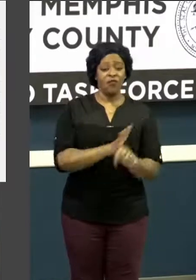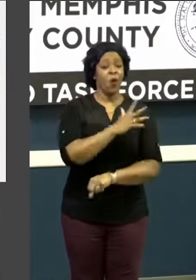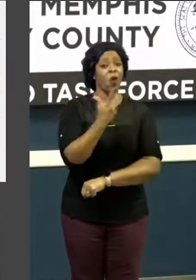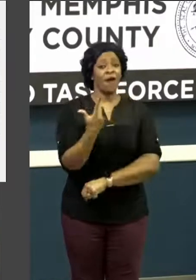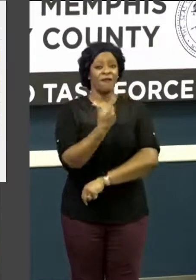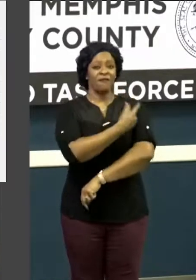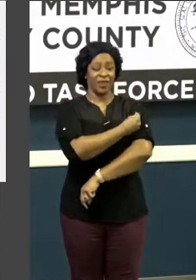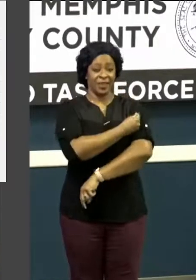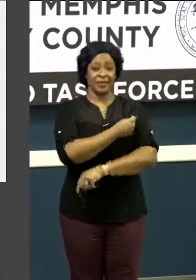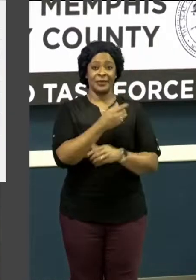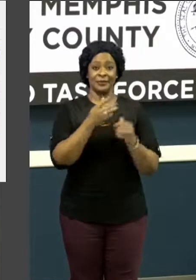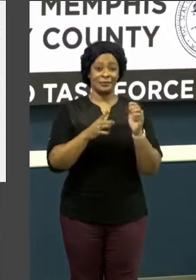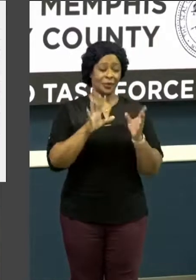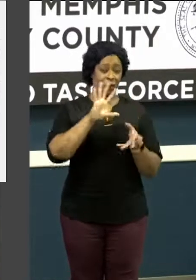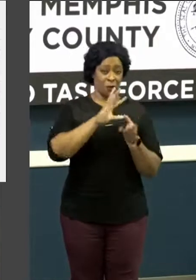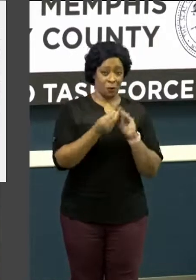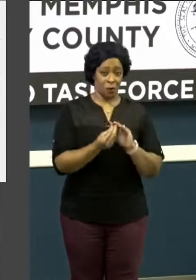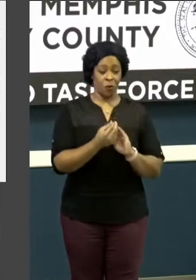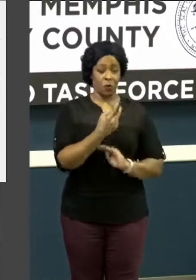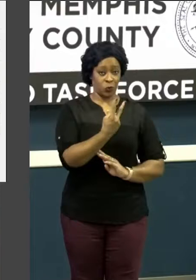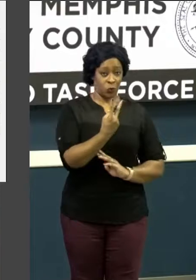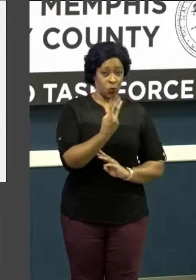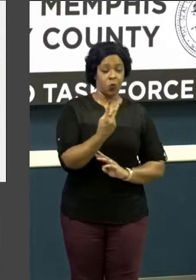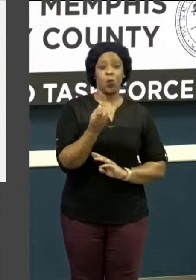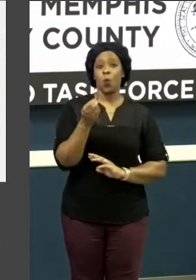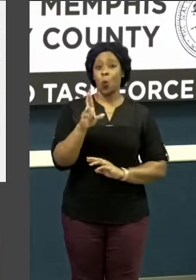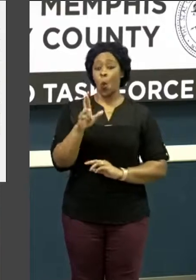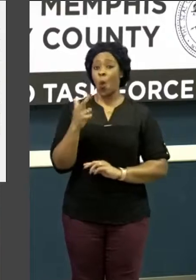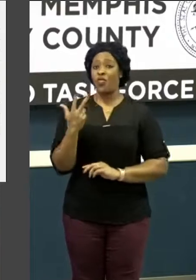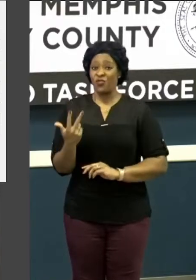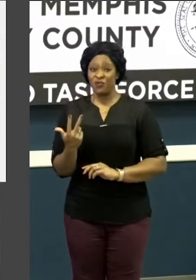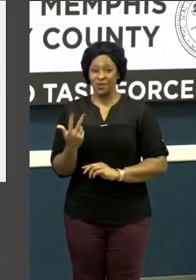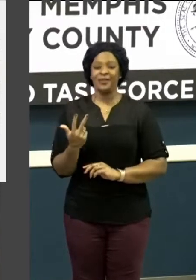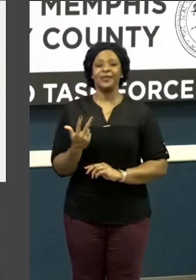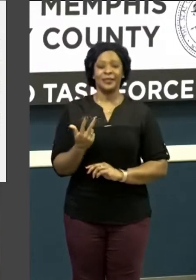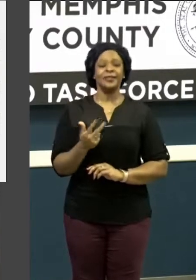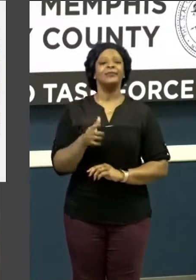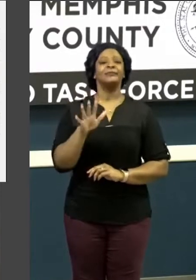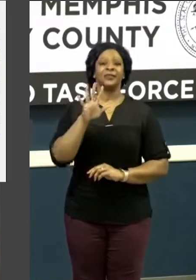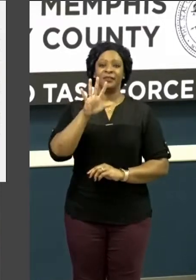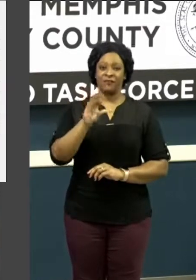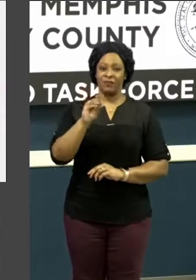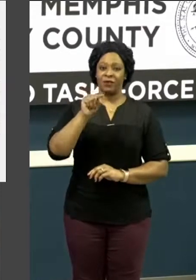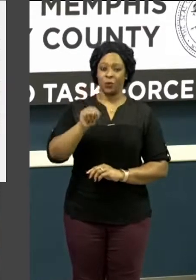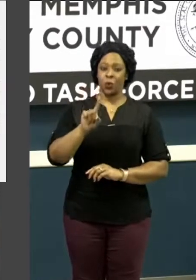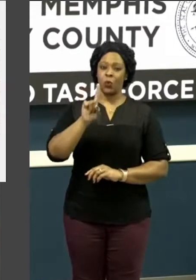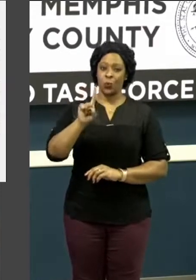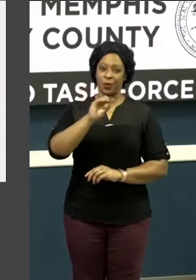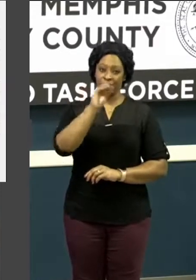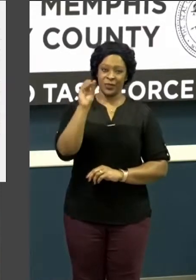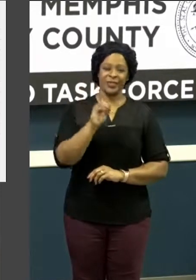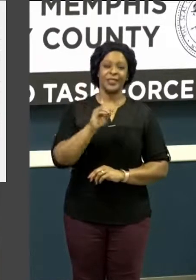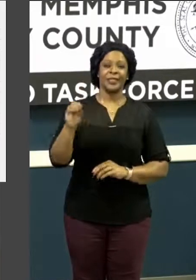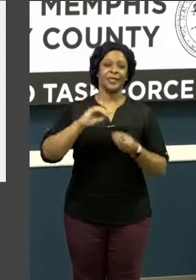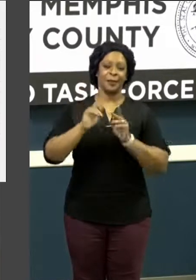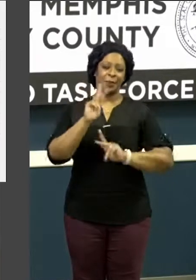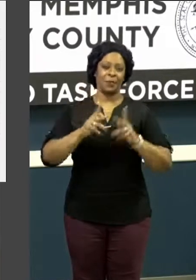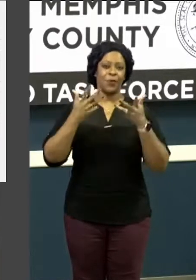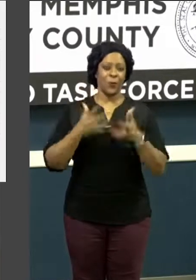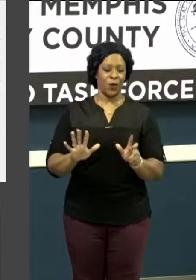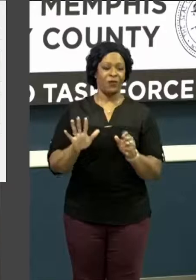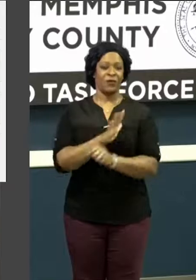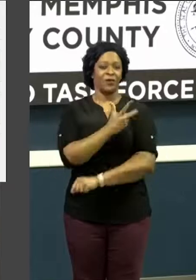vaccinated, having completed a series of 2 doses or more, is 50.1% of the